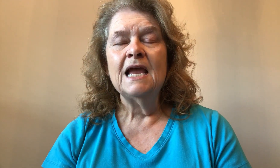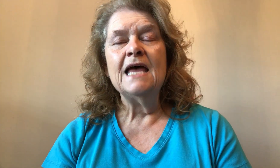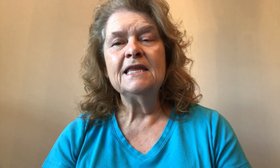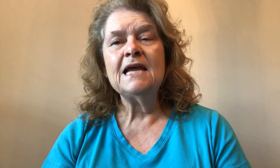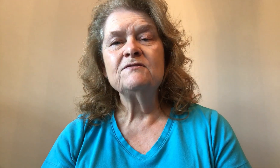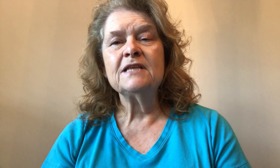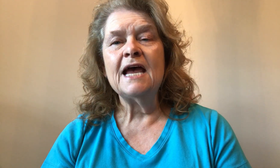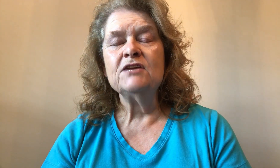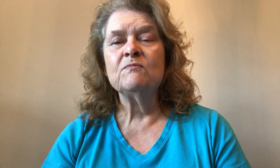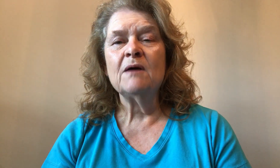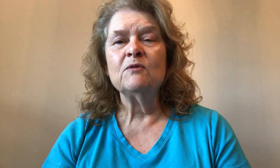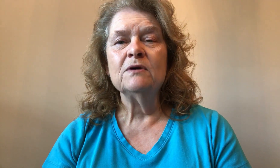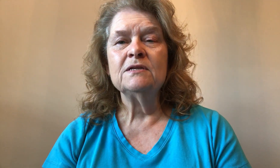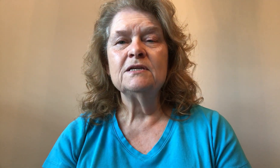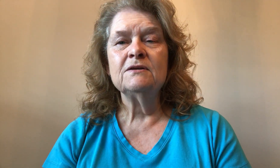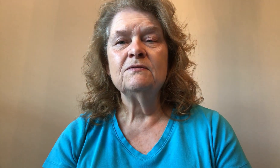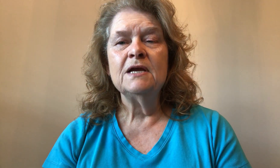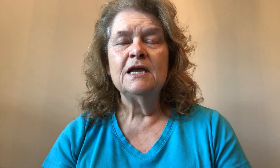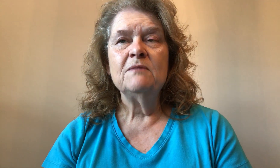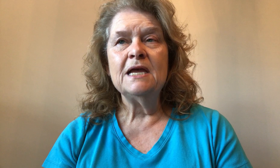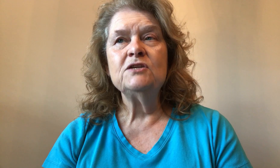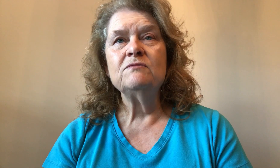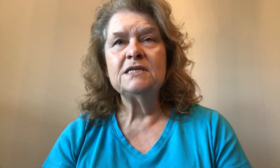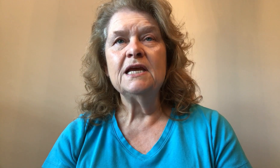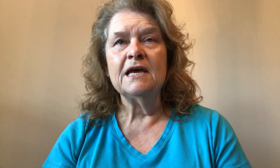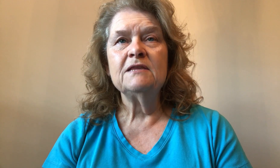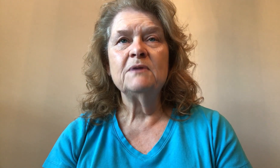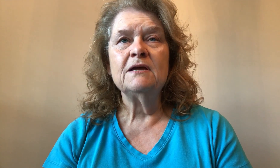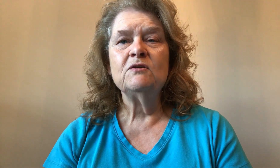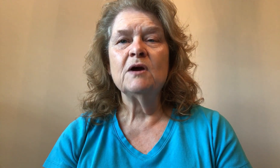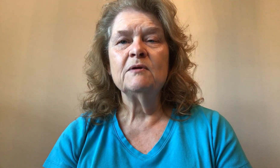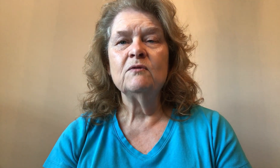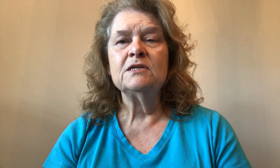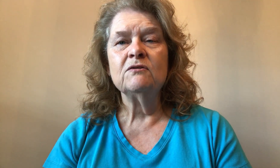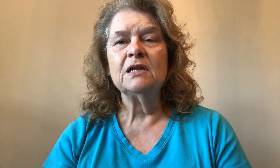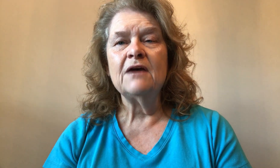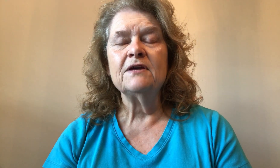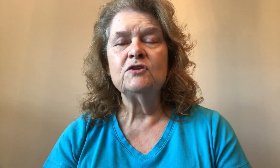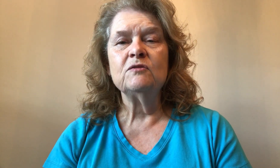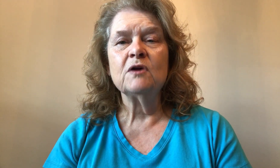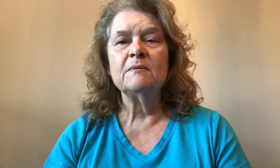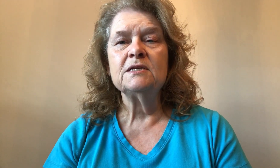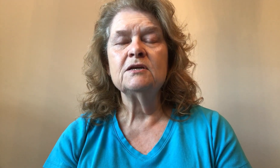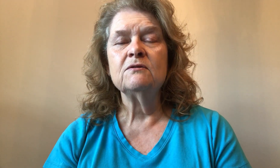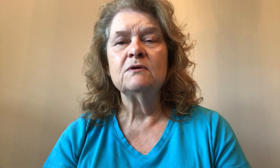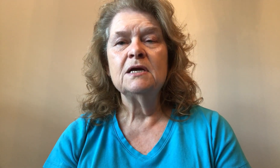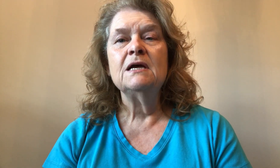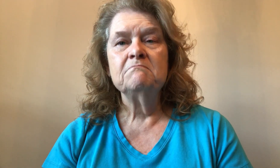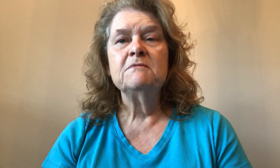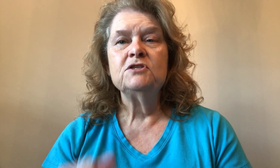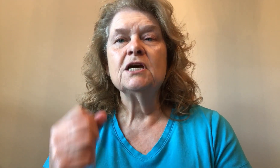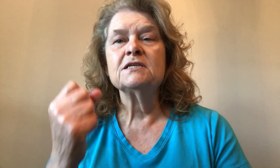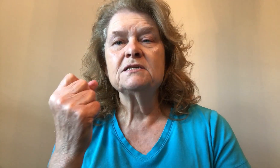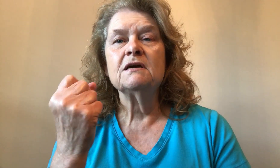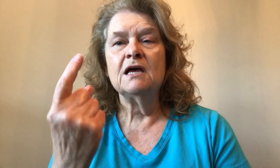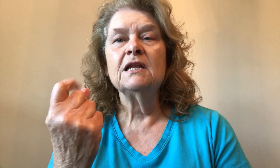And then after that, you probably wouldn't do, you may do 10th, but you probably wouldn't do 11th. You would probably do just